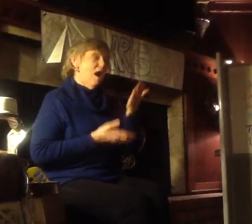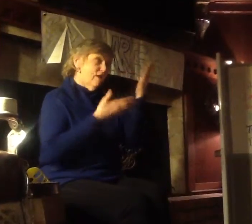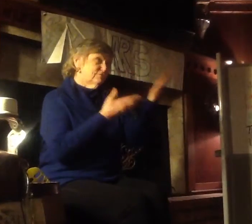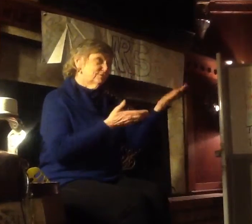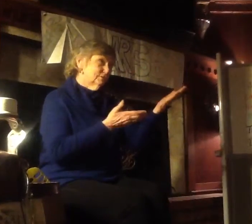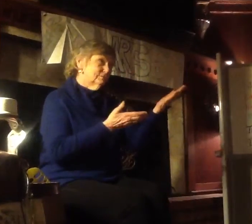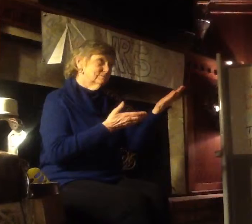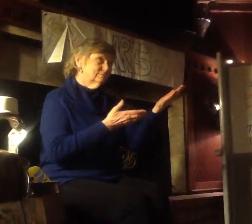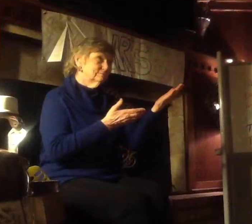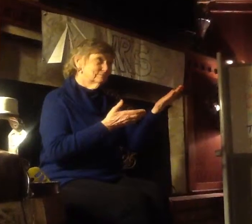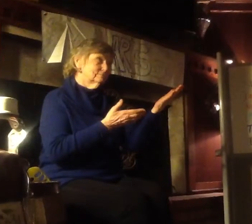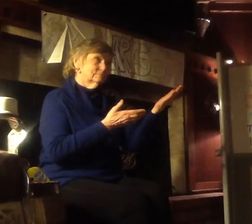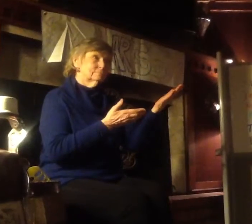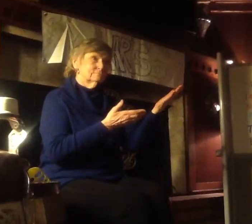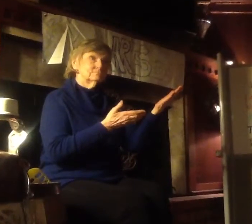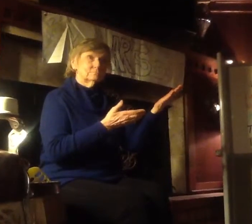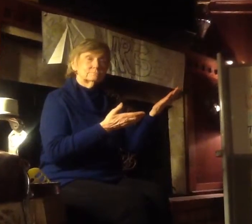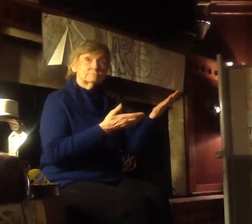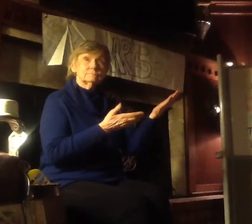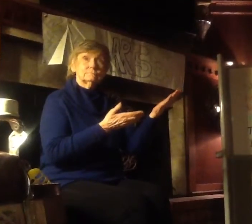will offer